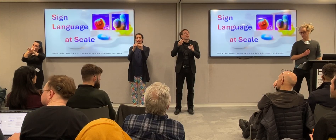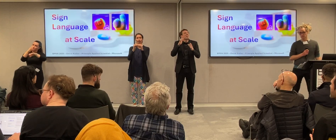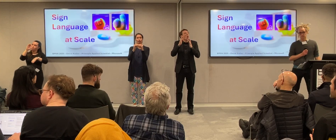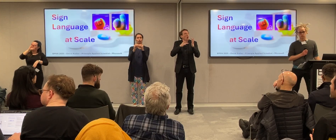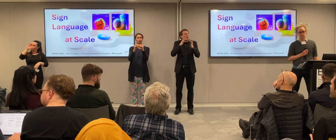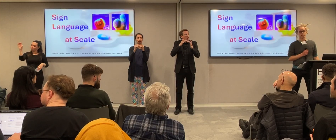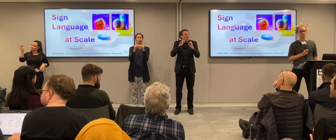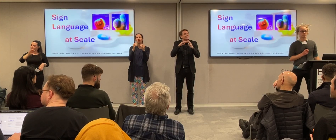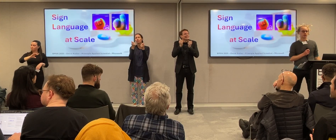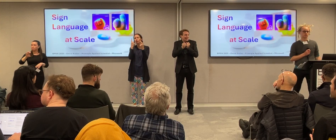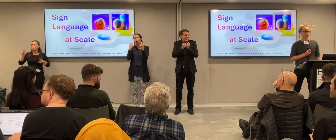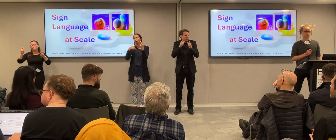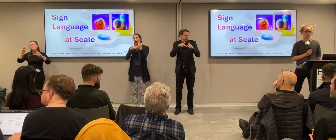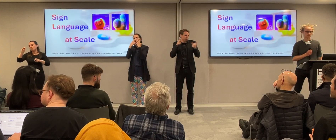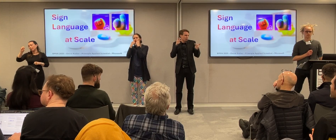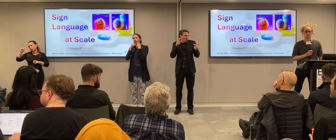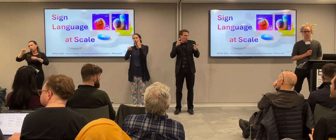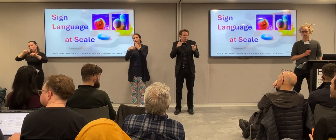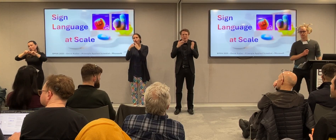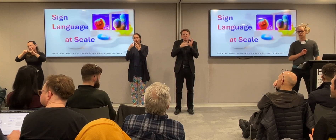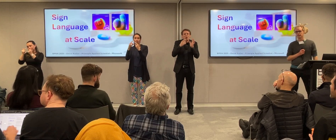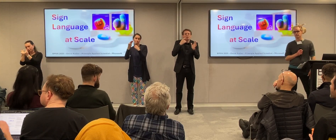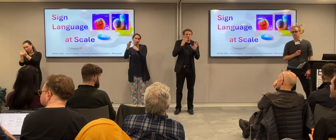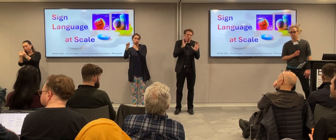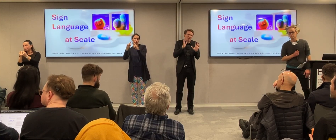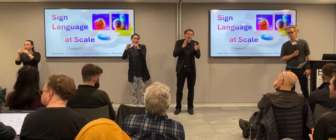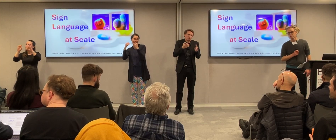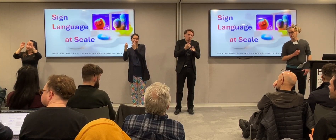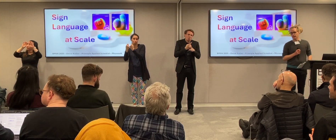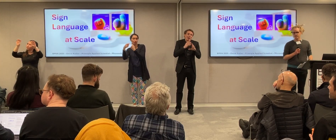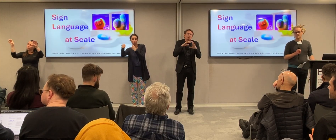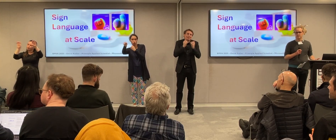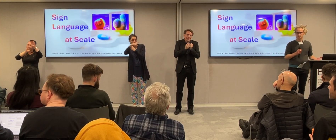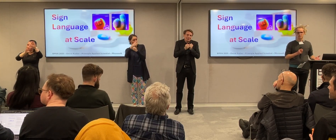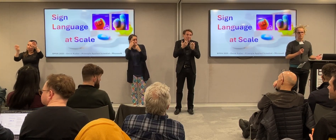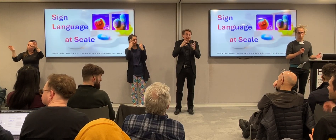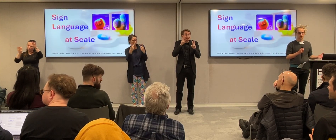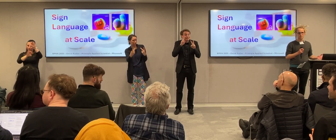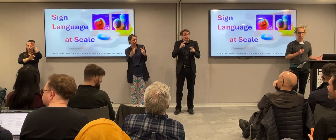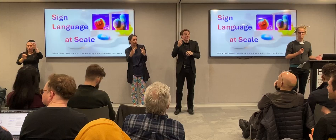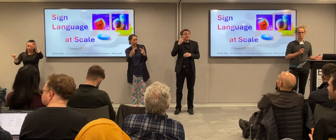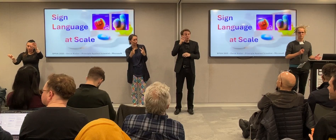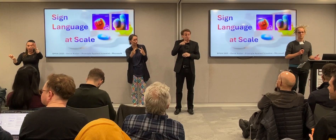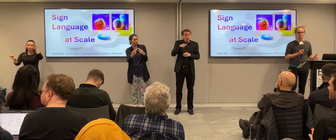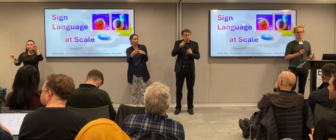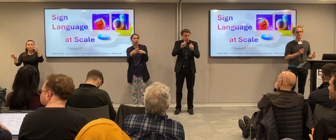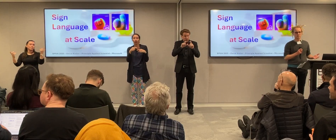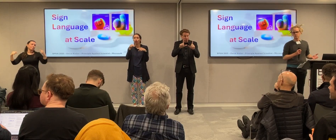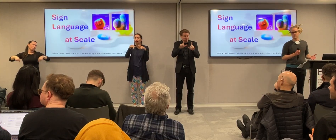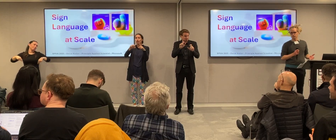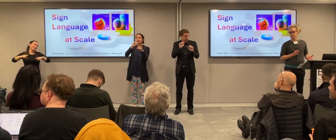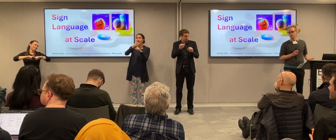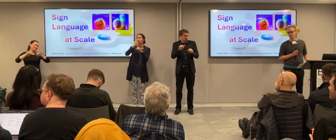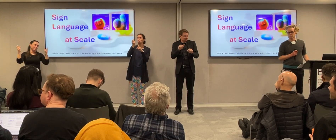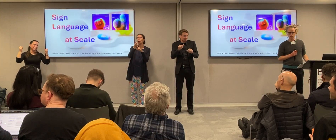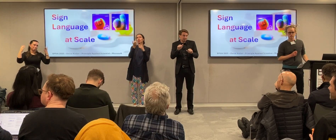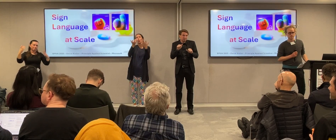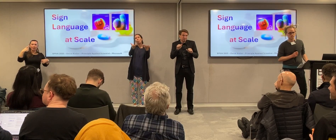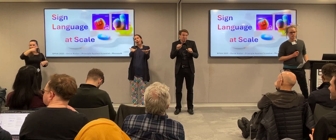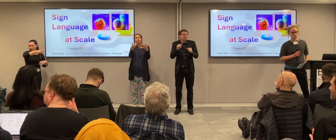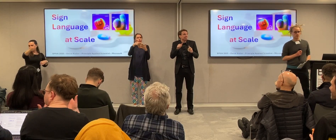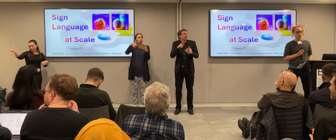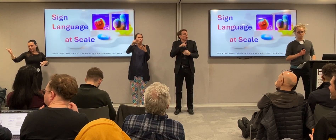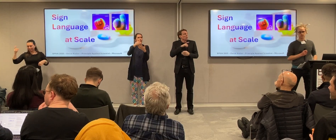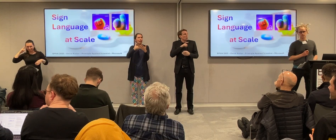lot about Teams, so in a Microsoft Teams meeting. And I guess here the situation is different because there are a lot of deaf people in the